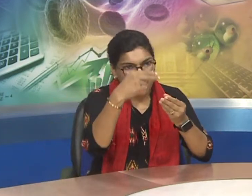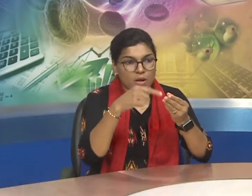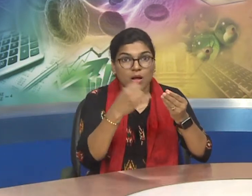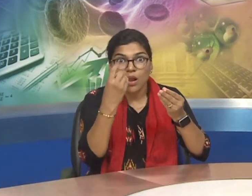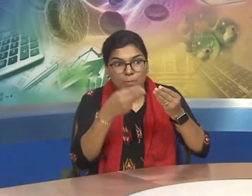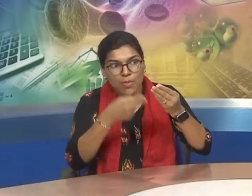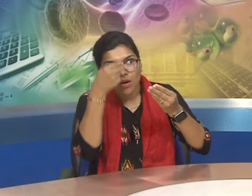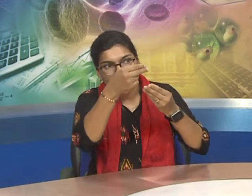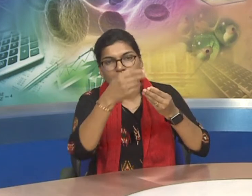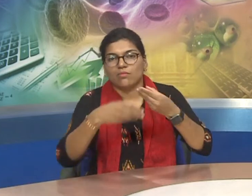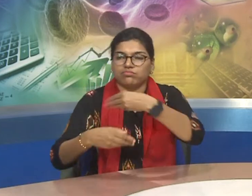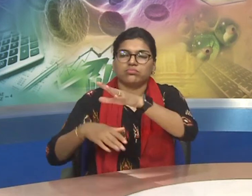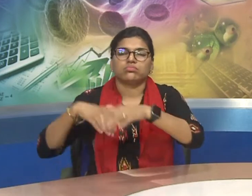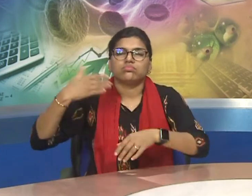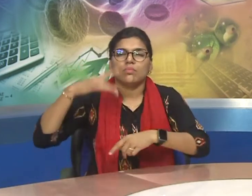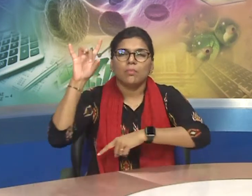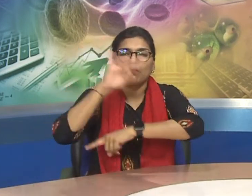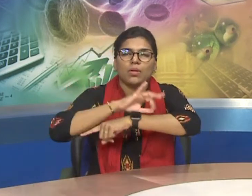find the sequence.